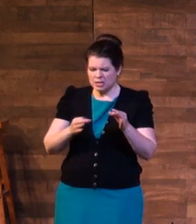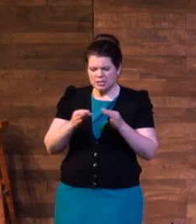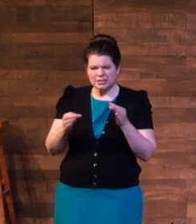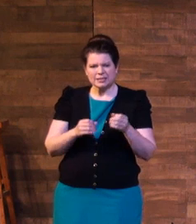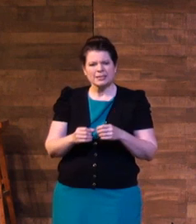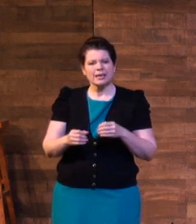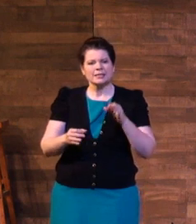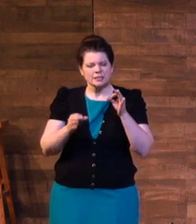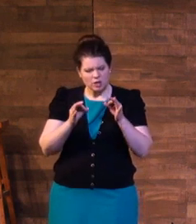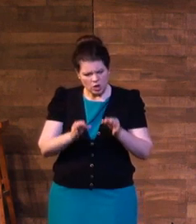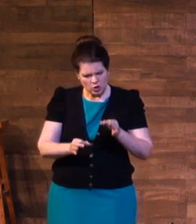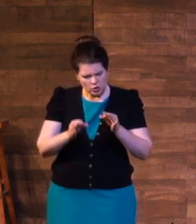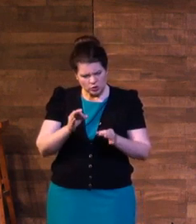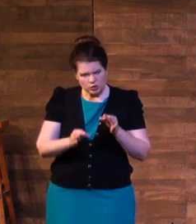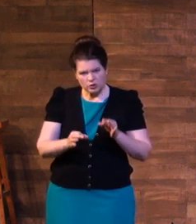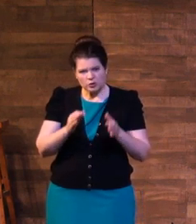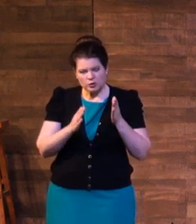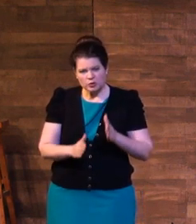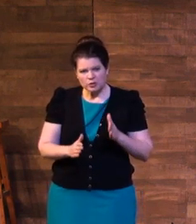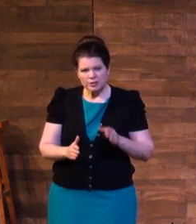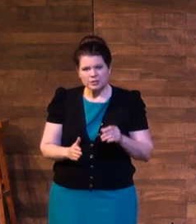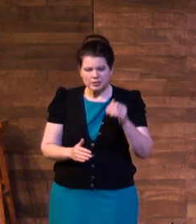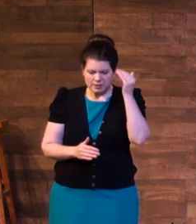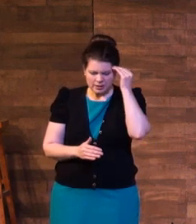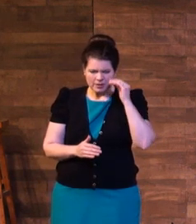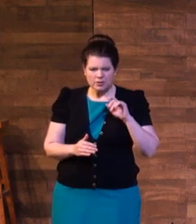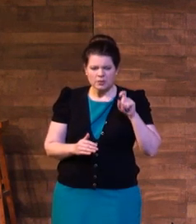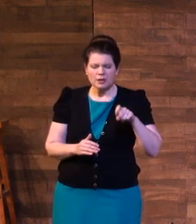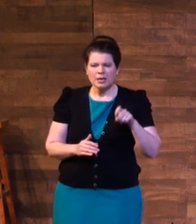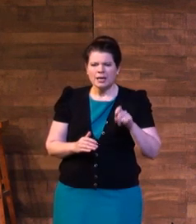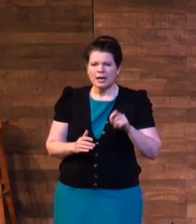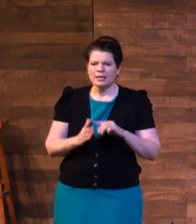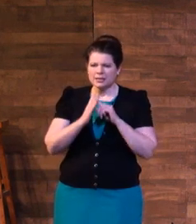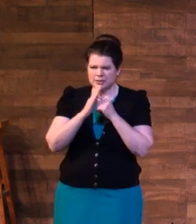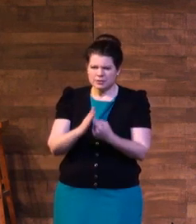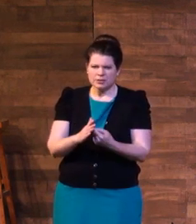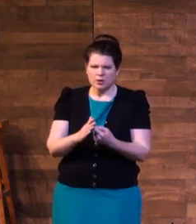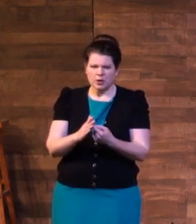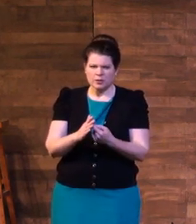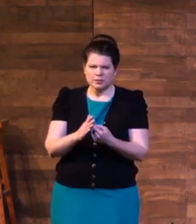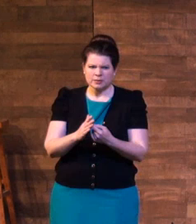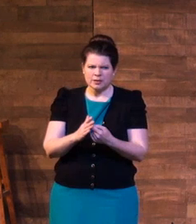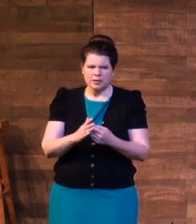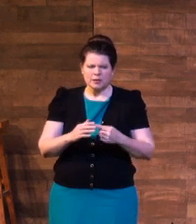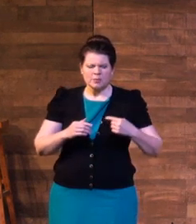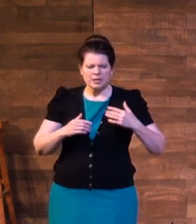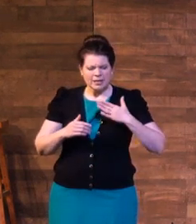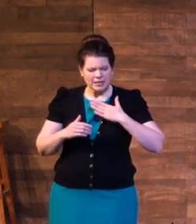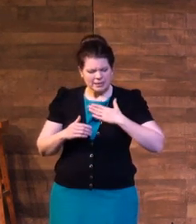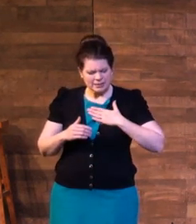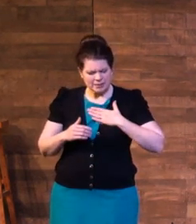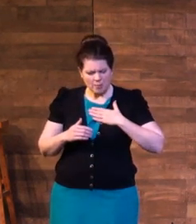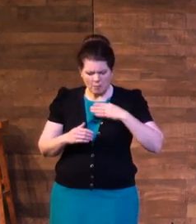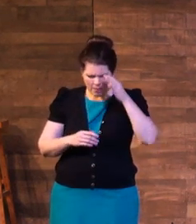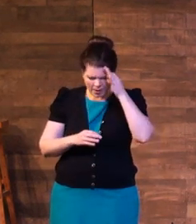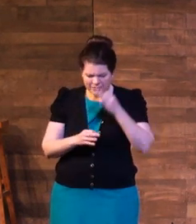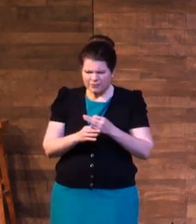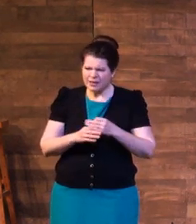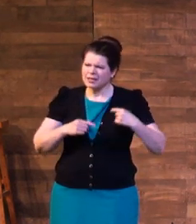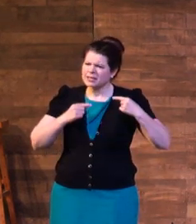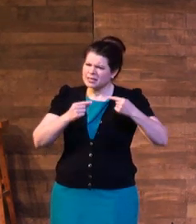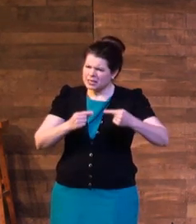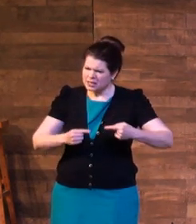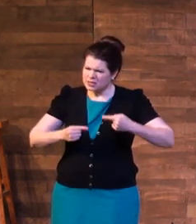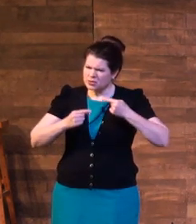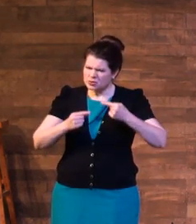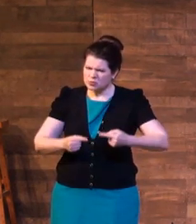say it almost pushed me away, but it took me a long time to recover from this story. And I just thought it would be appropriate to try and lean into this and share